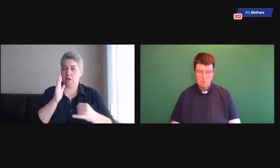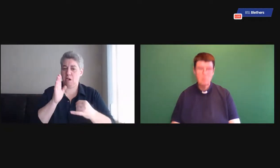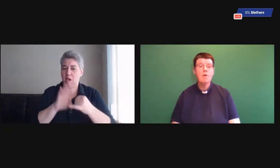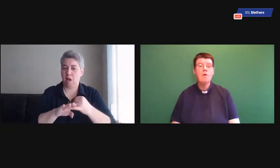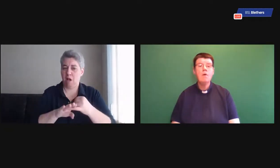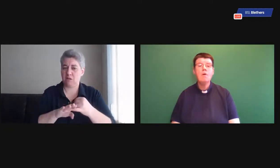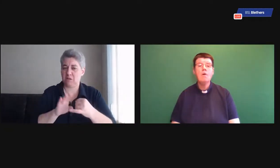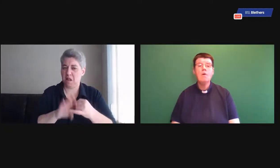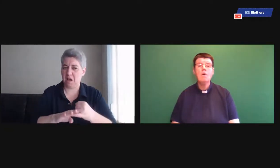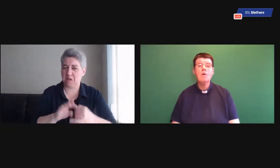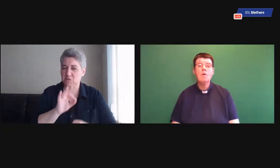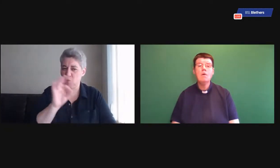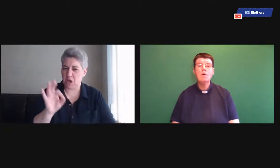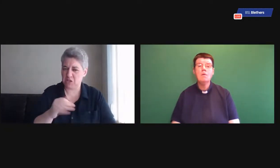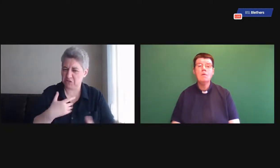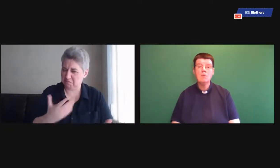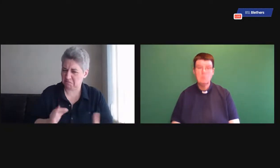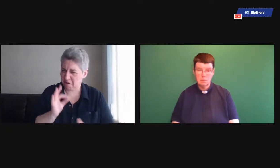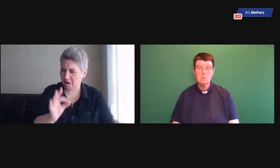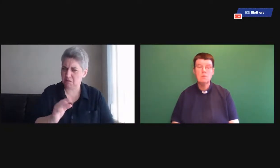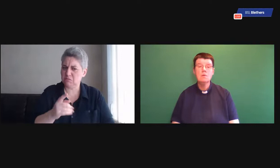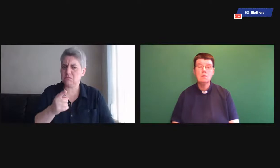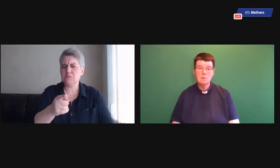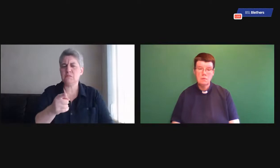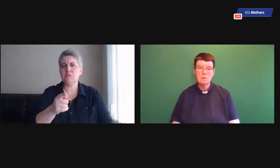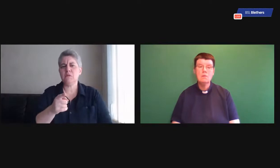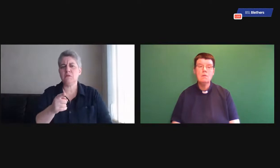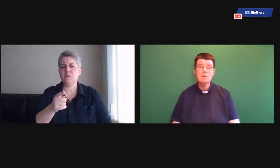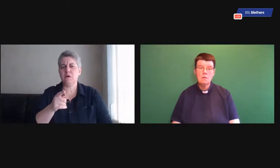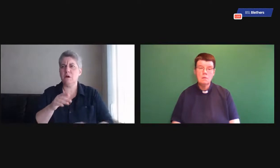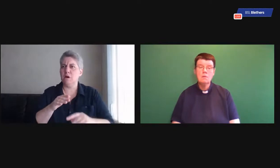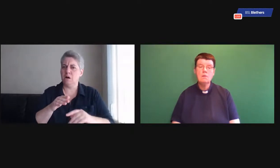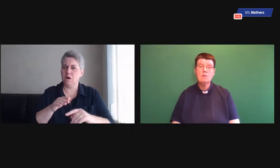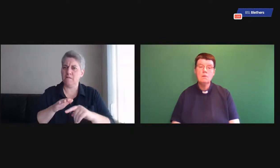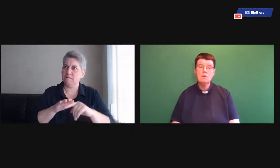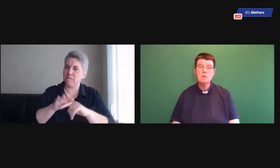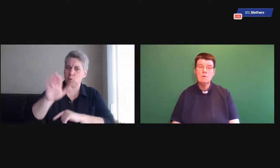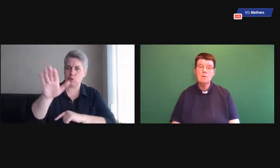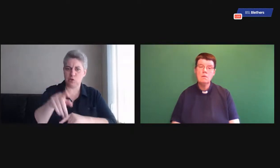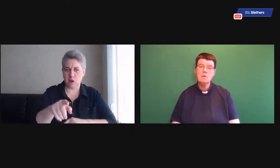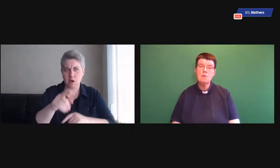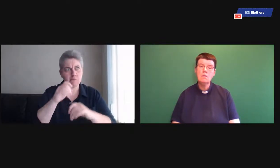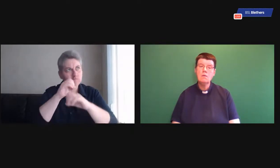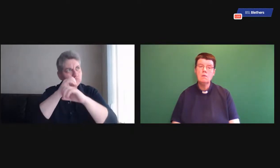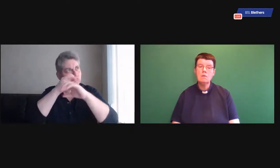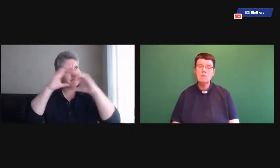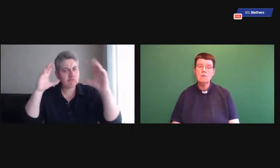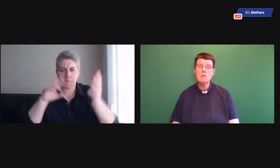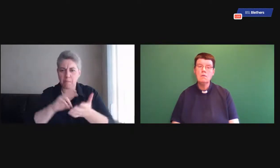my questions to just check. So I've got the last question for you, Mary.